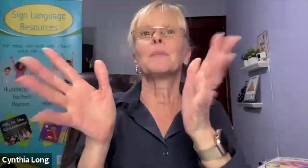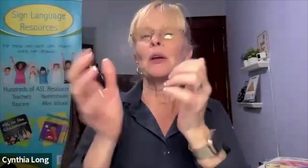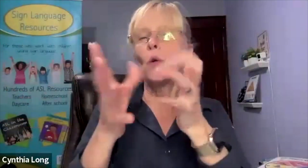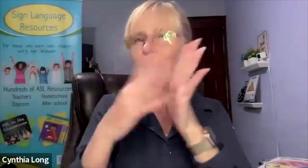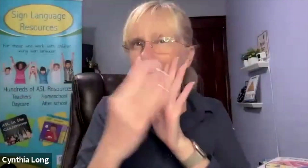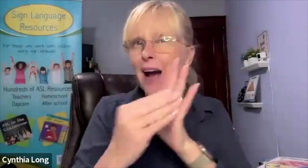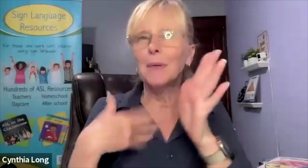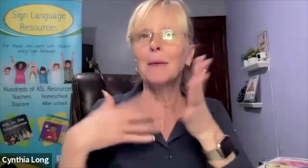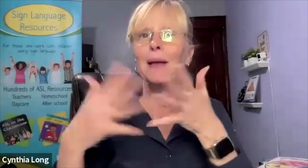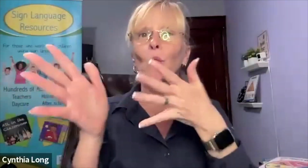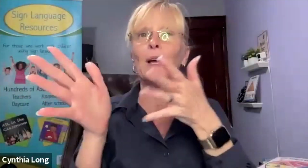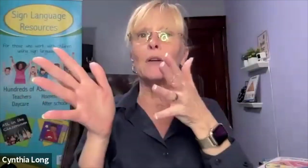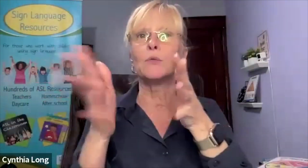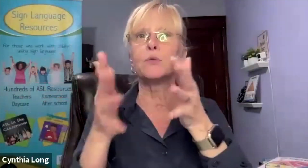me. Go ahead and copy me, wind.